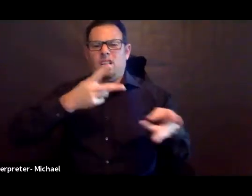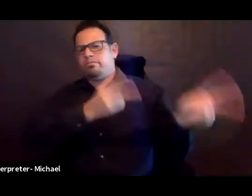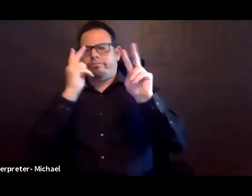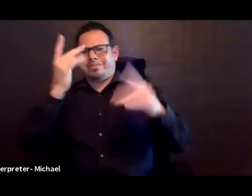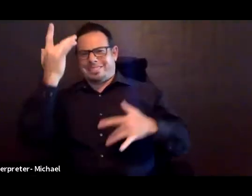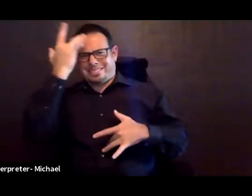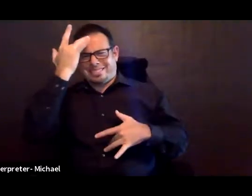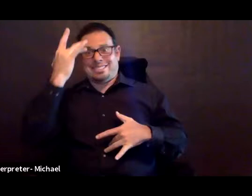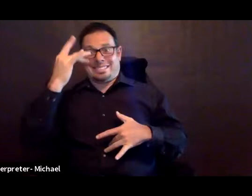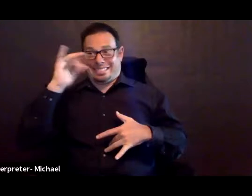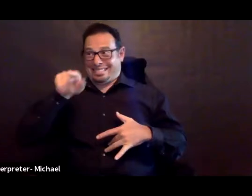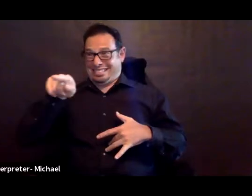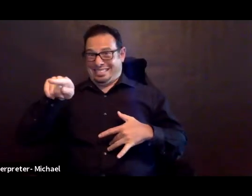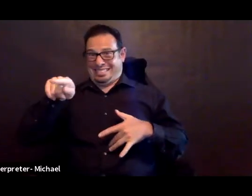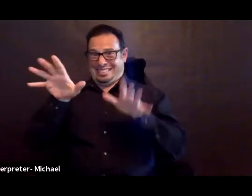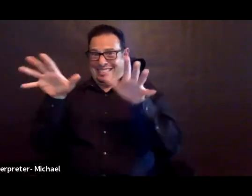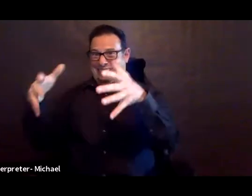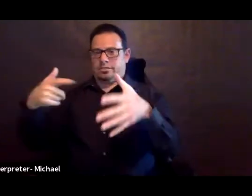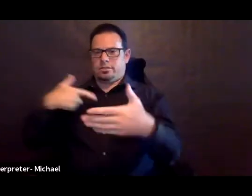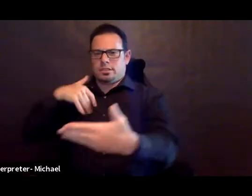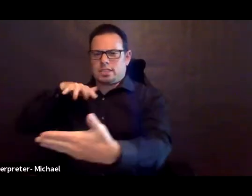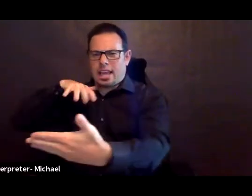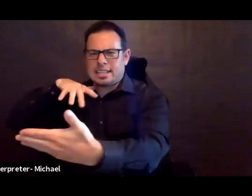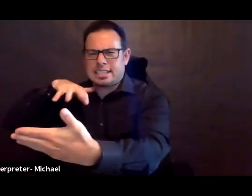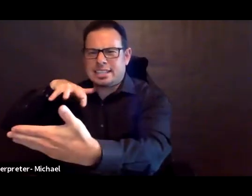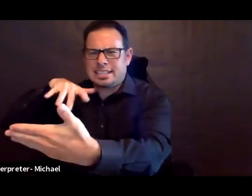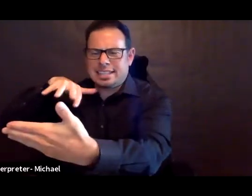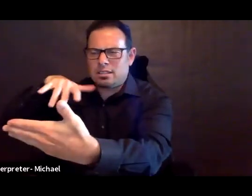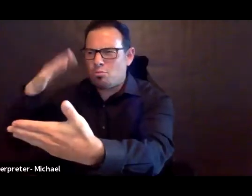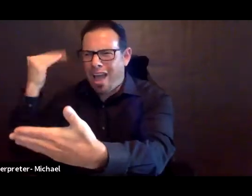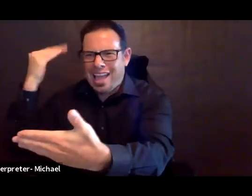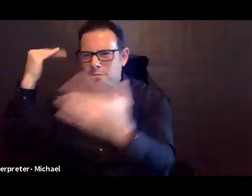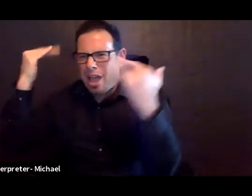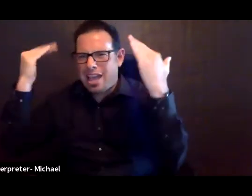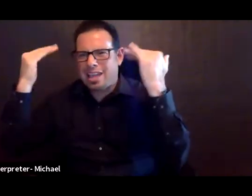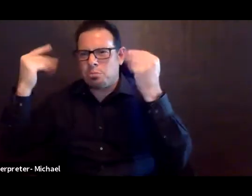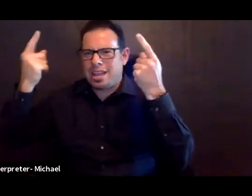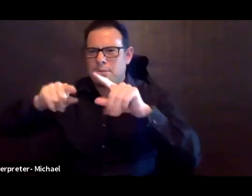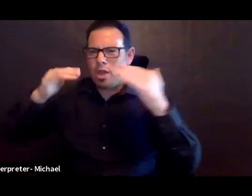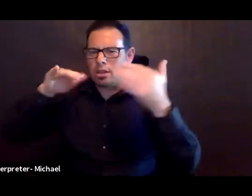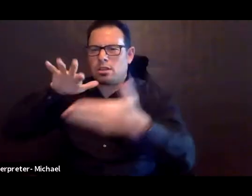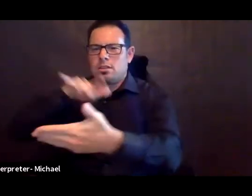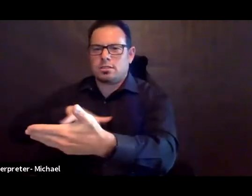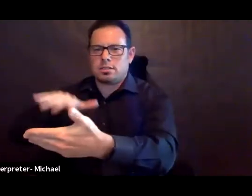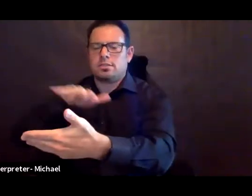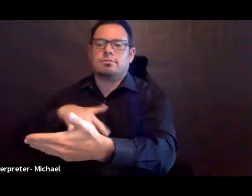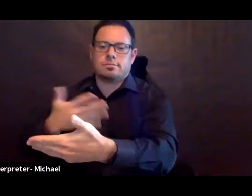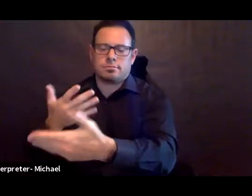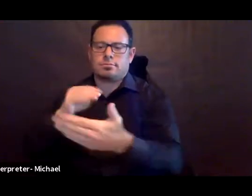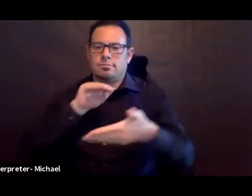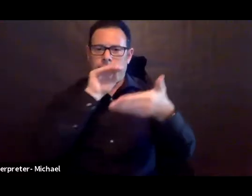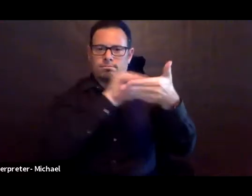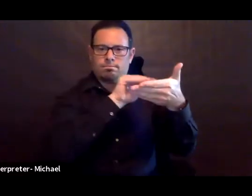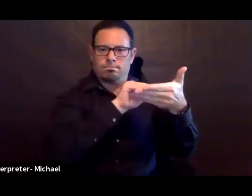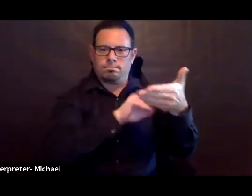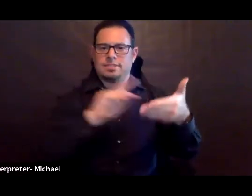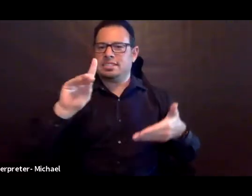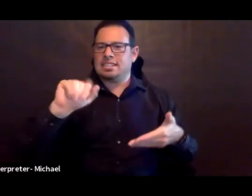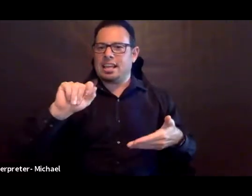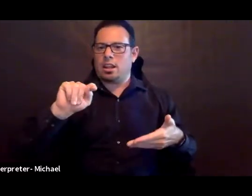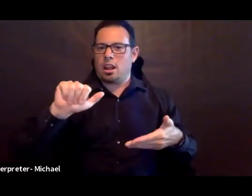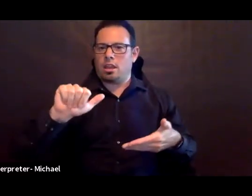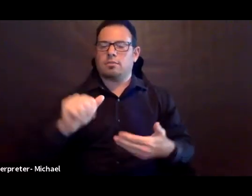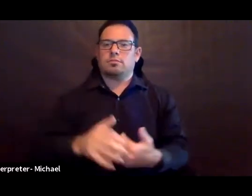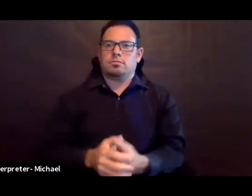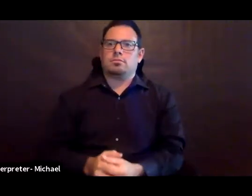show that 99.9% of people who have been vaccinated have not developed